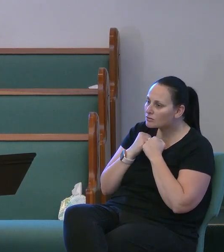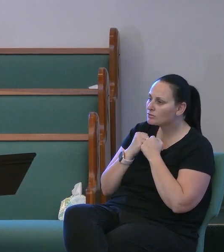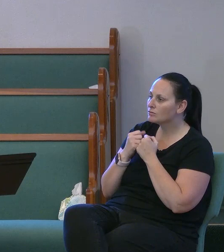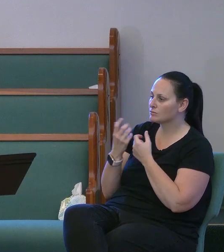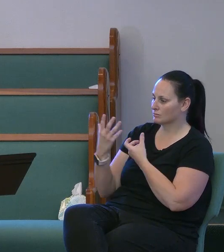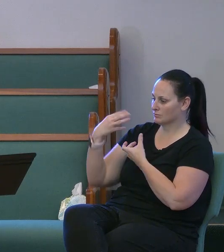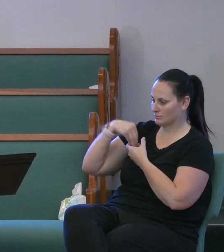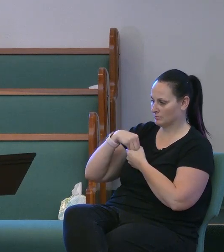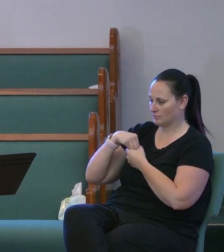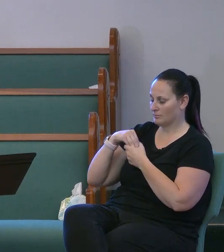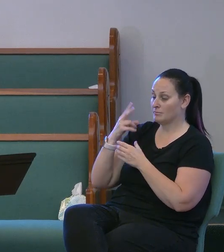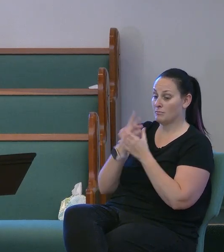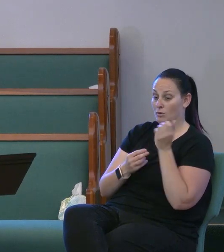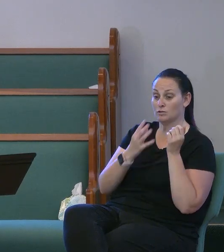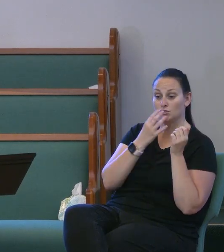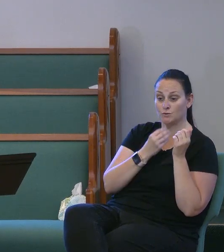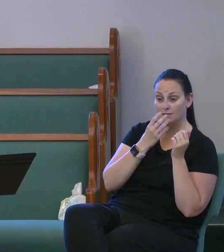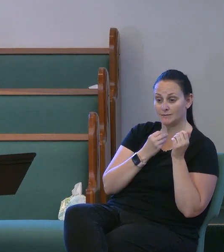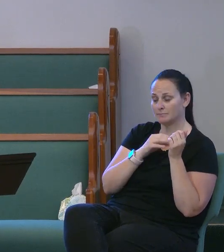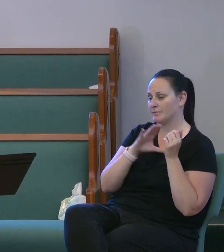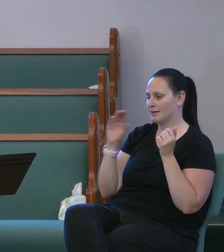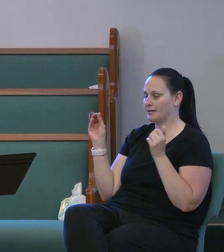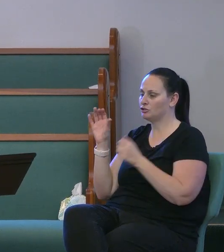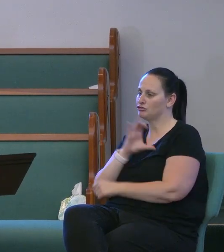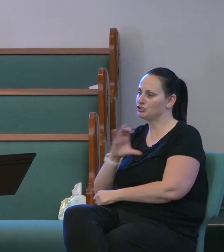inherent in both Judaism and Christianity?